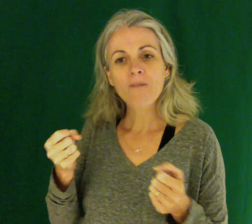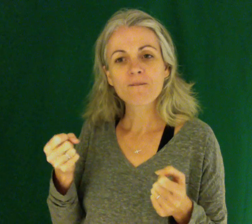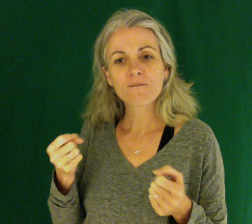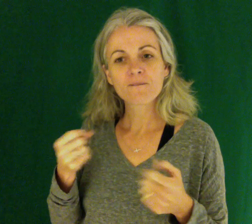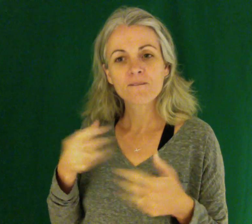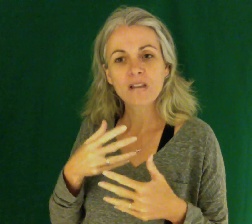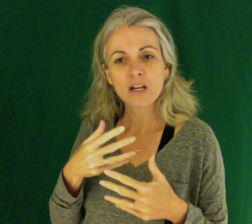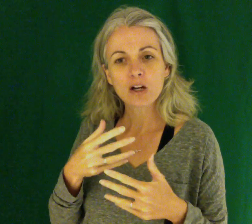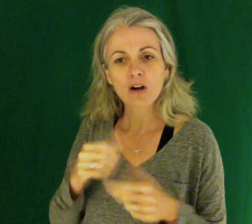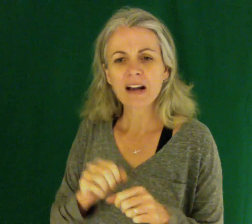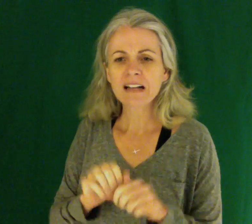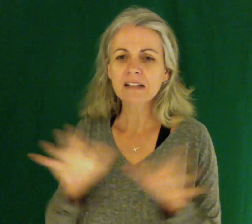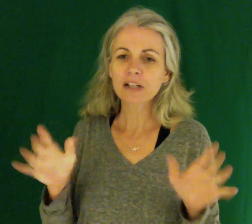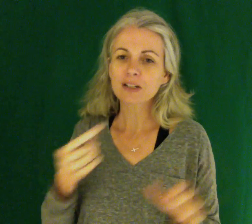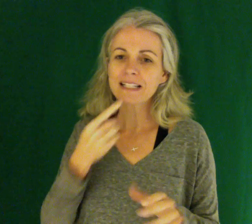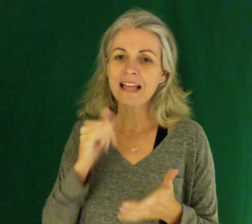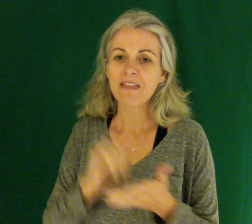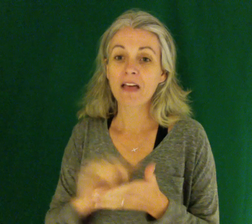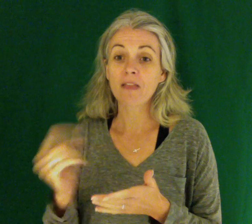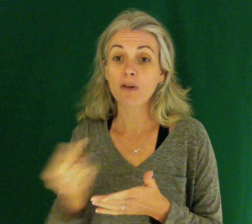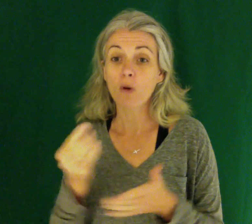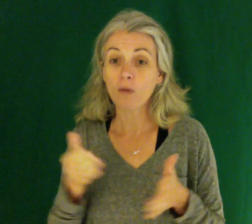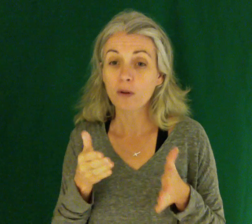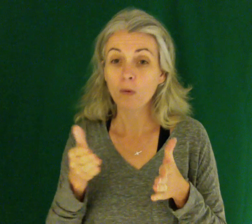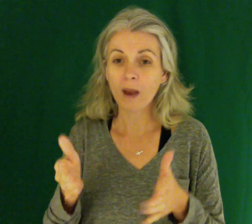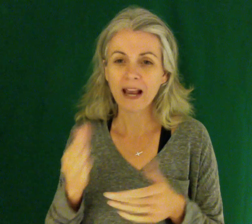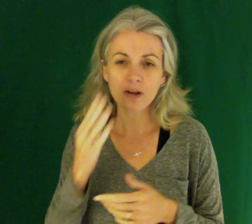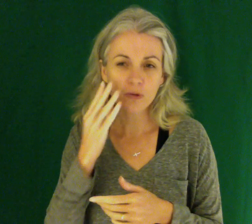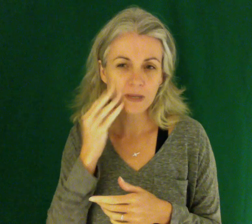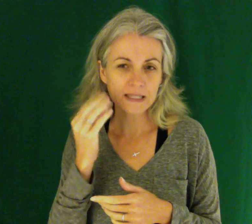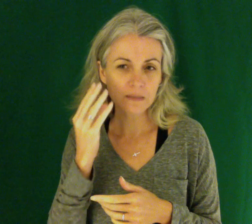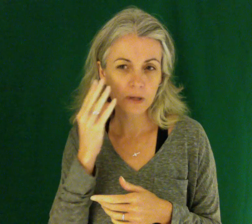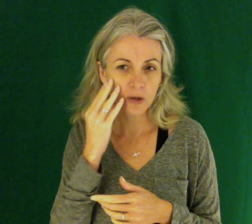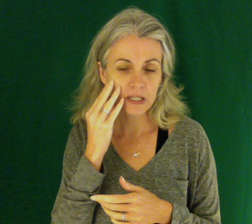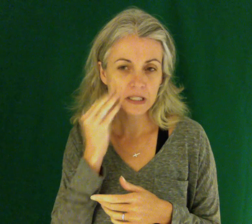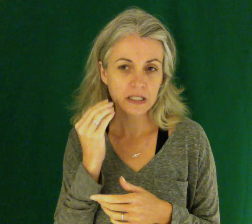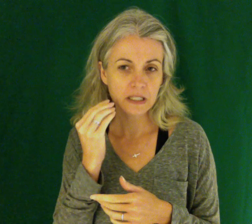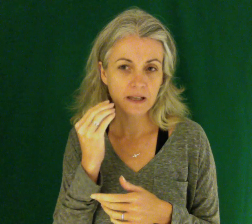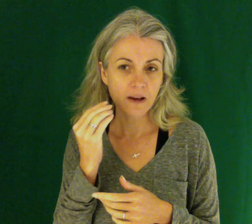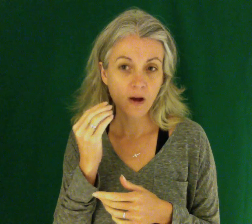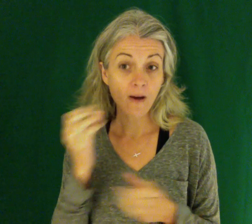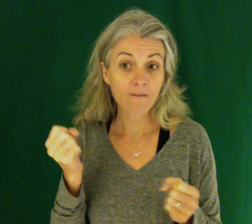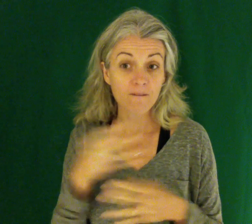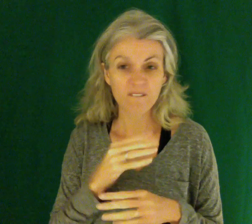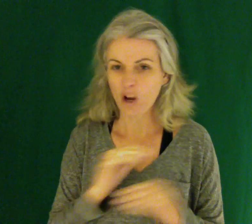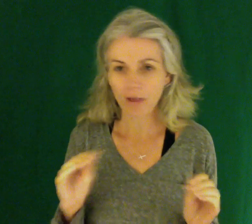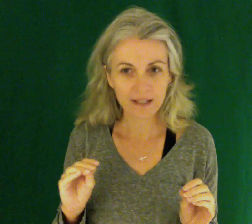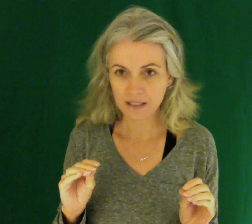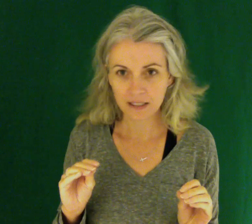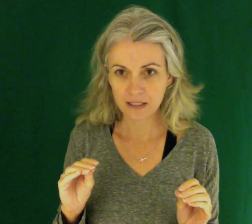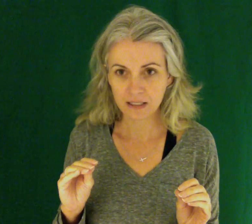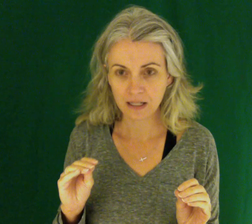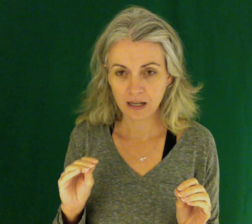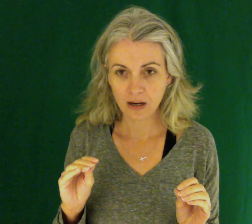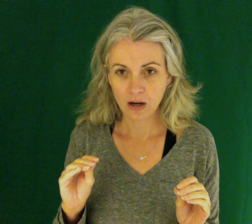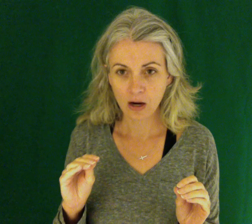that the only way to experience fearlessness was to know the nature